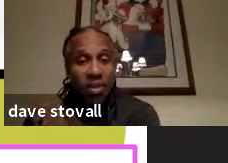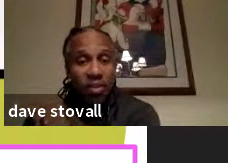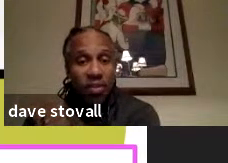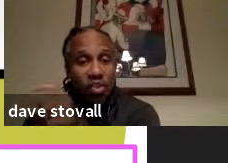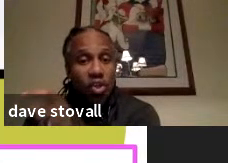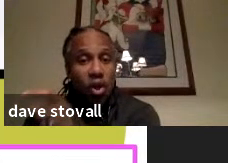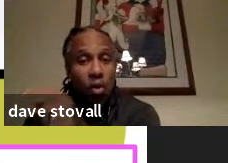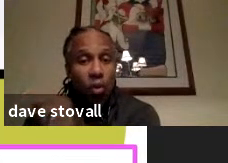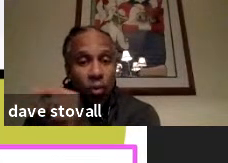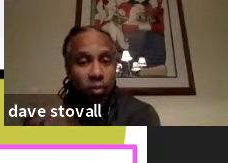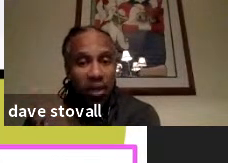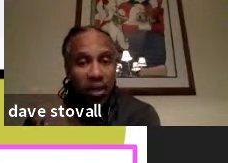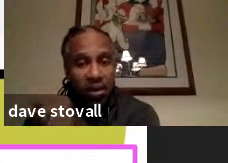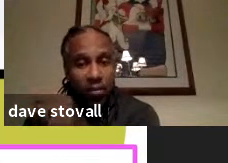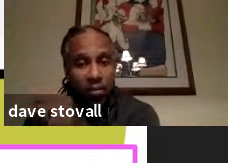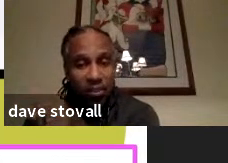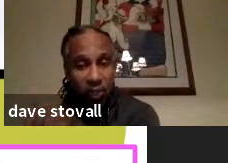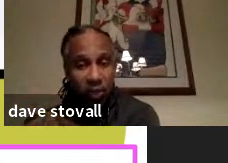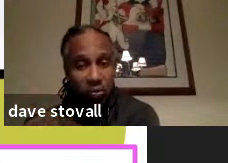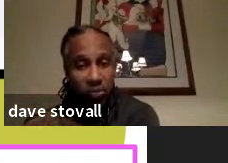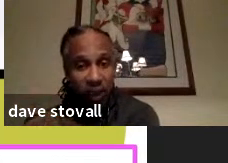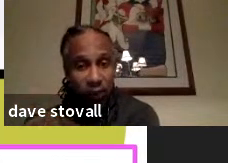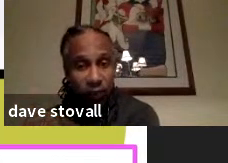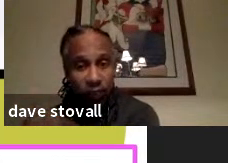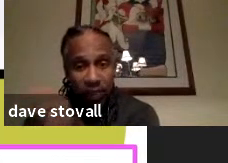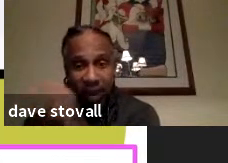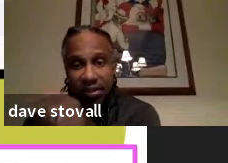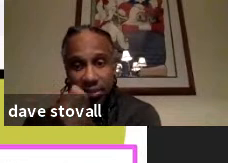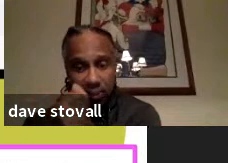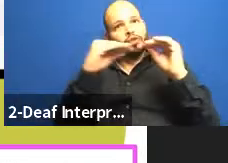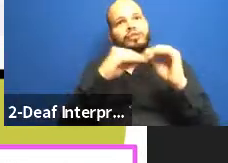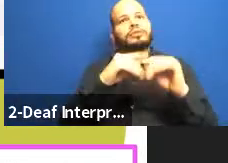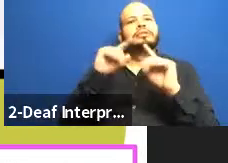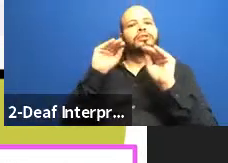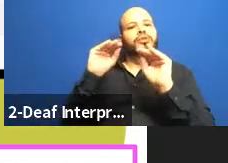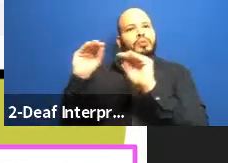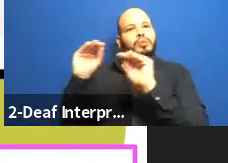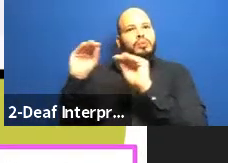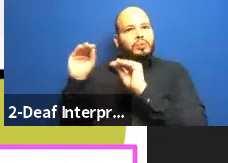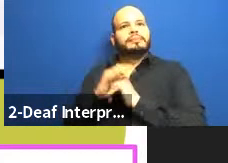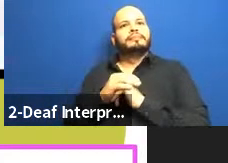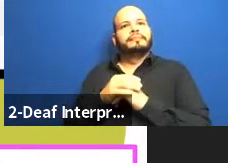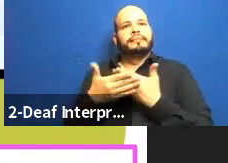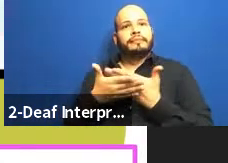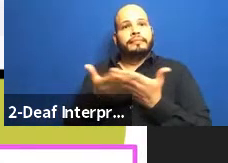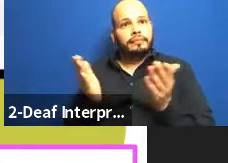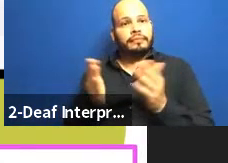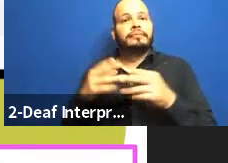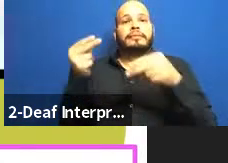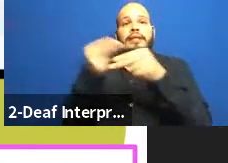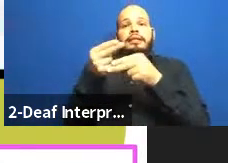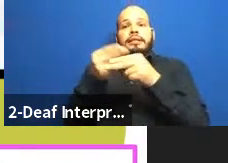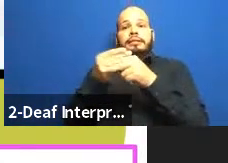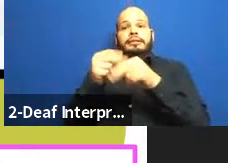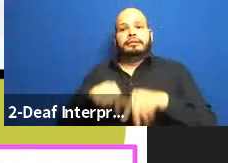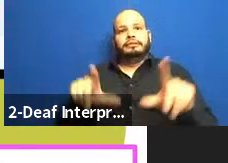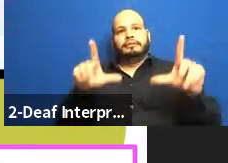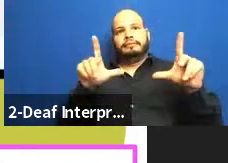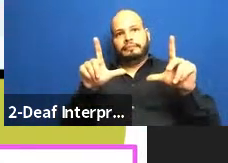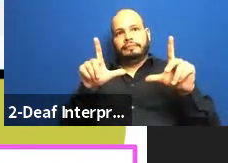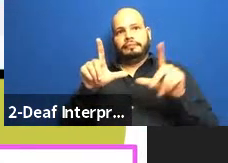YouTube cover image of the song we'll play in a moment to close out. And it's the song Juneteenth by the Alphabet Rockers.